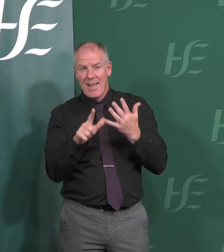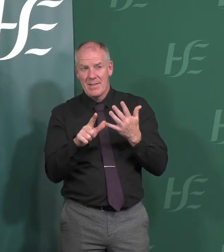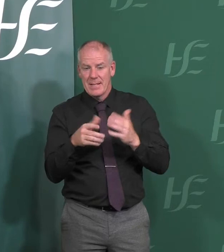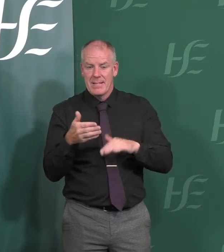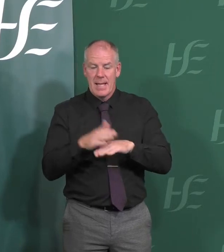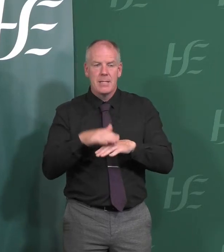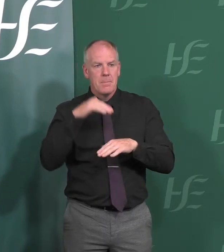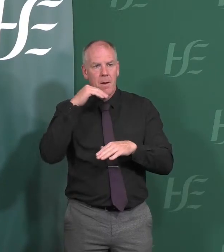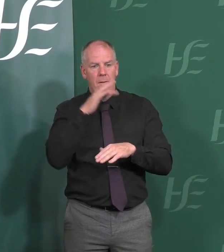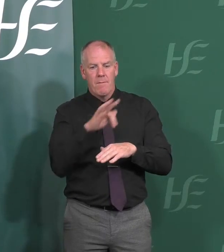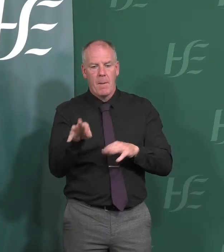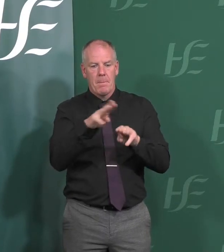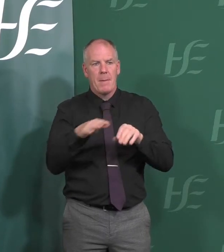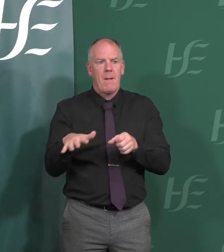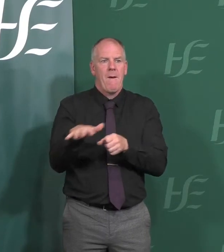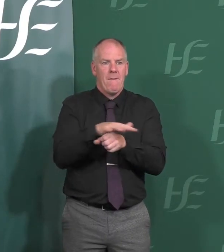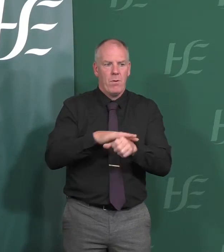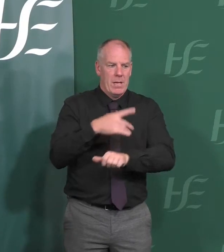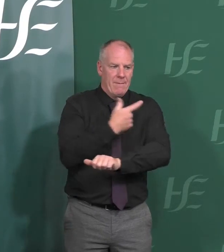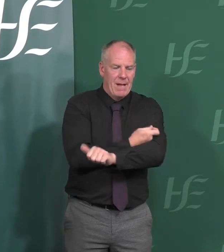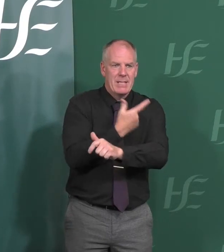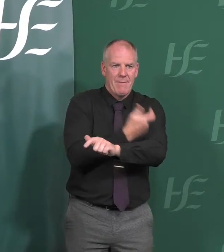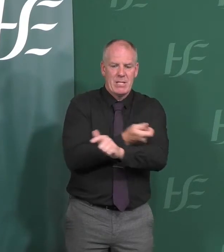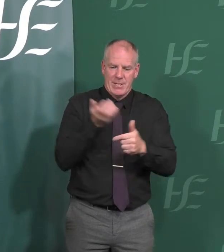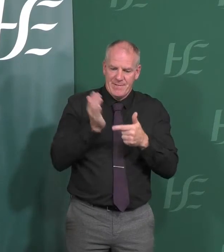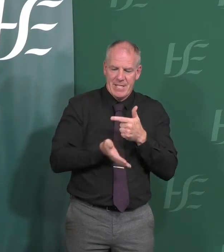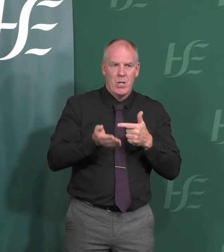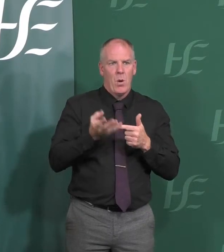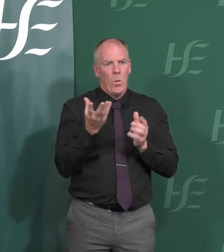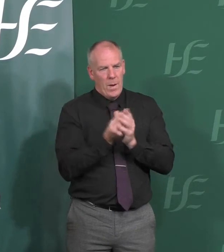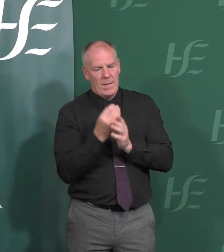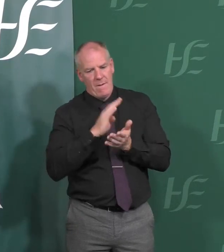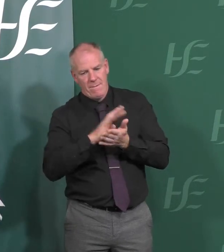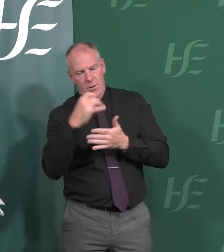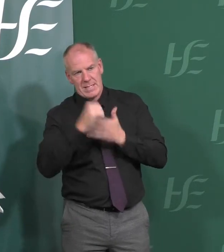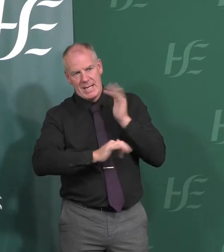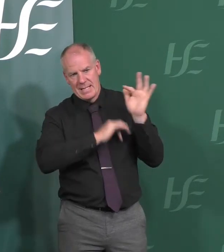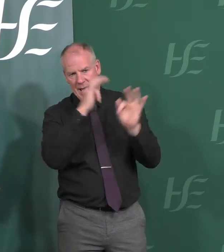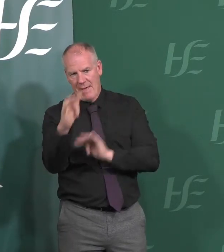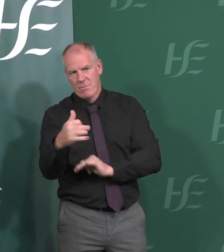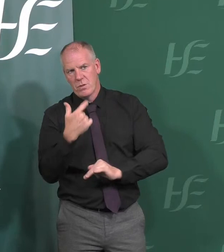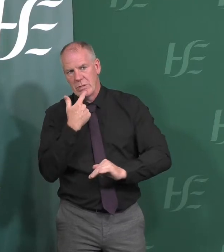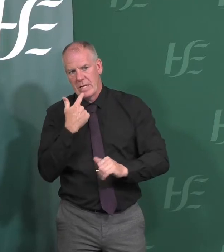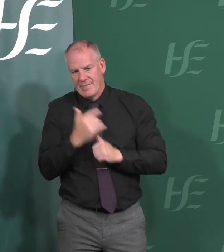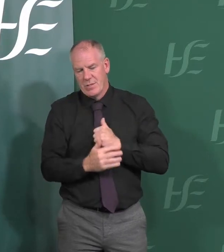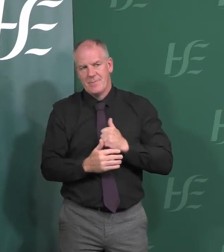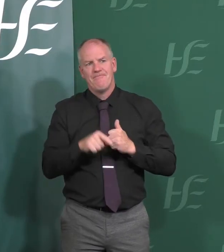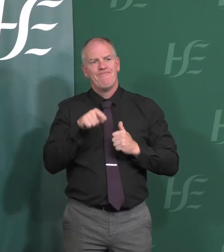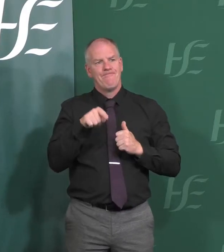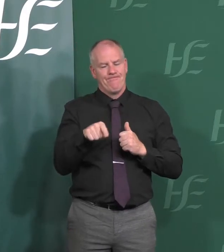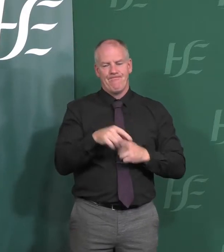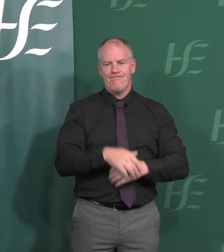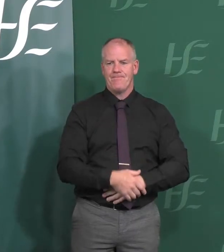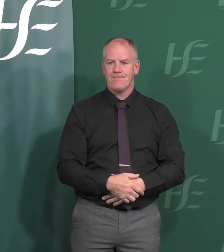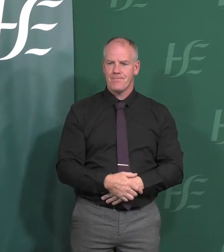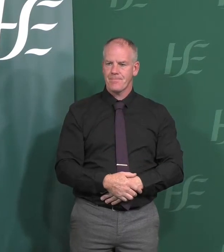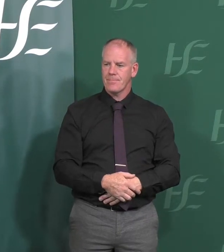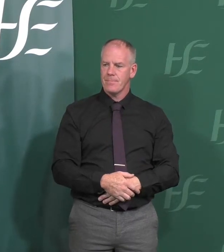persons who were fully protected, that is, 2 doses and the 14-day period post, or the relevant period post.